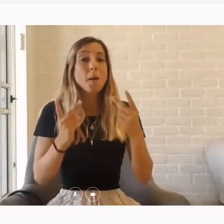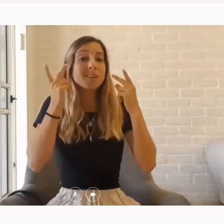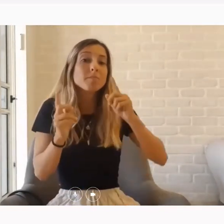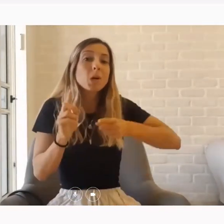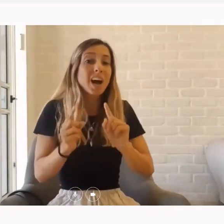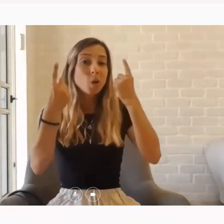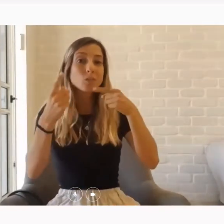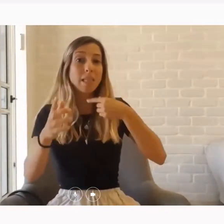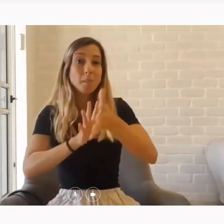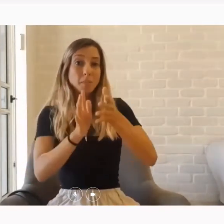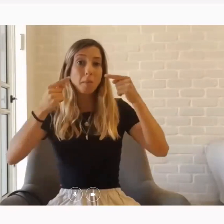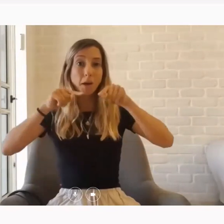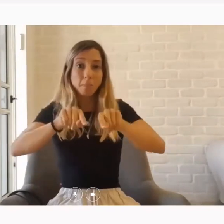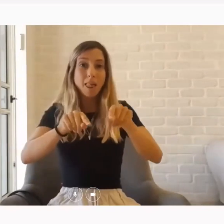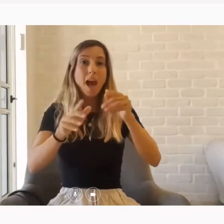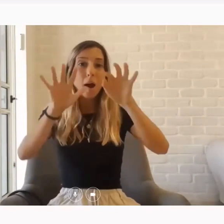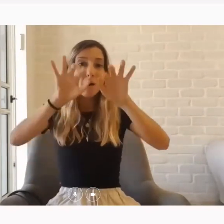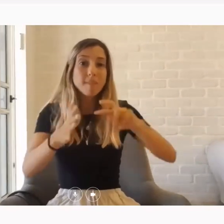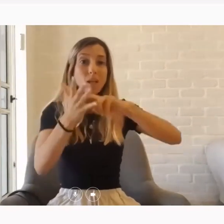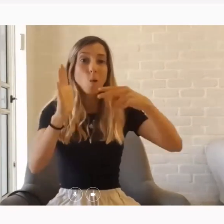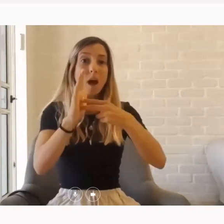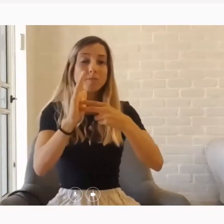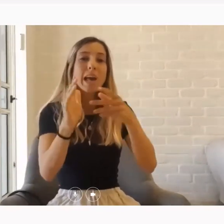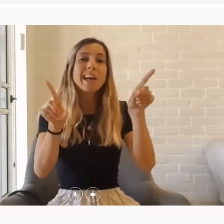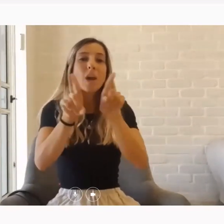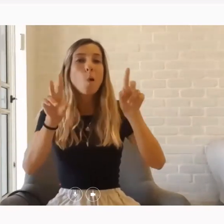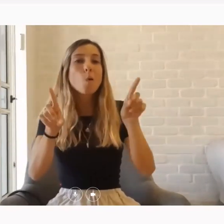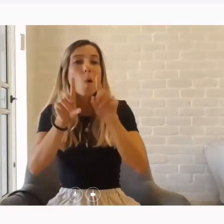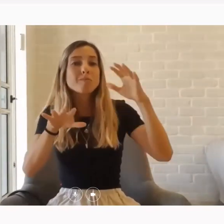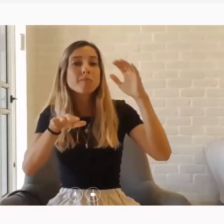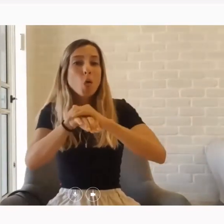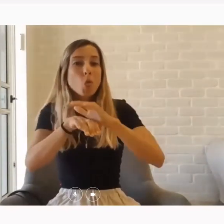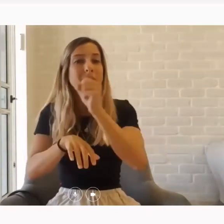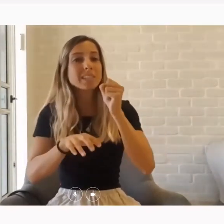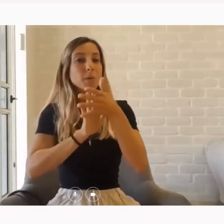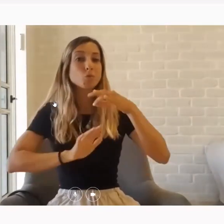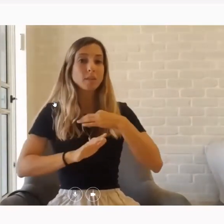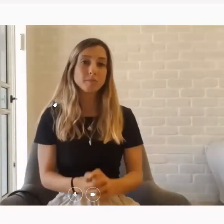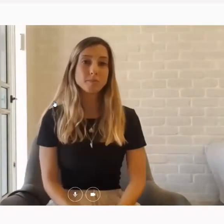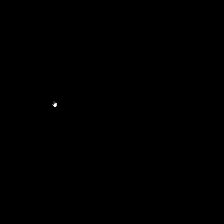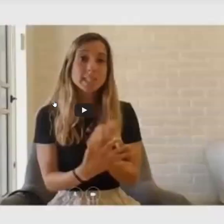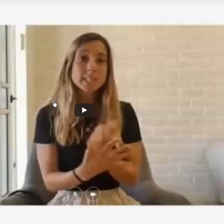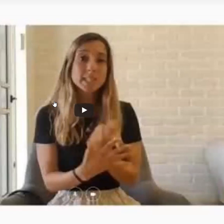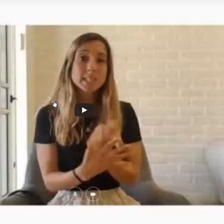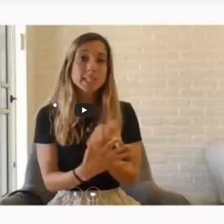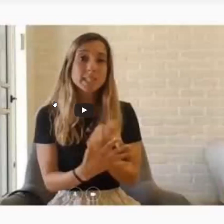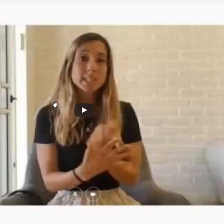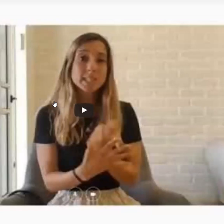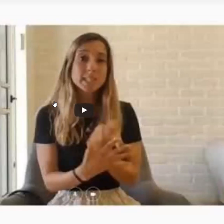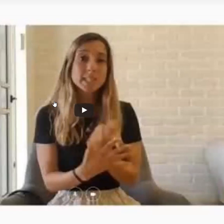below 50, we say she isn't signing. And as you can see, when she is signing, she says